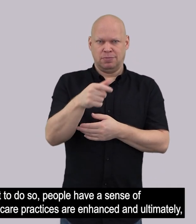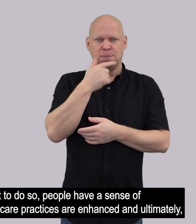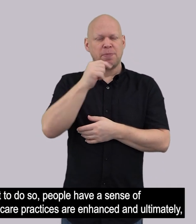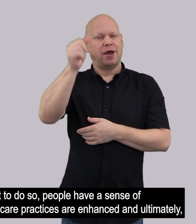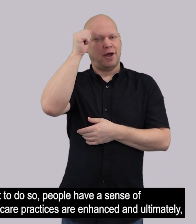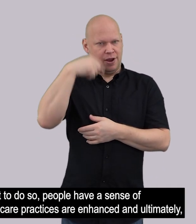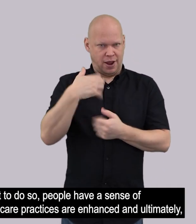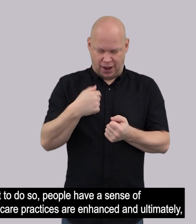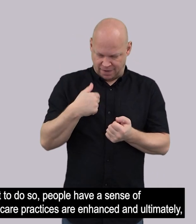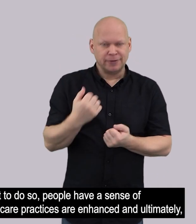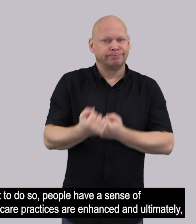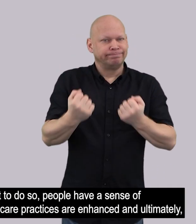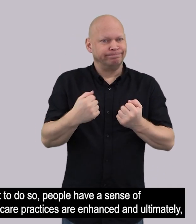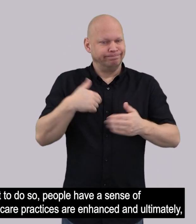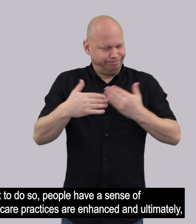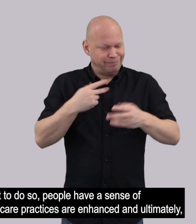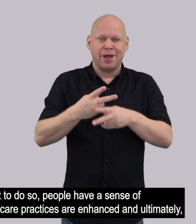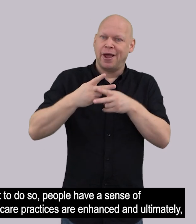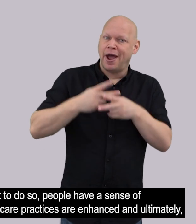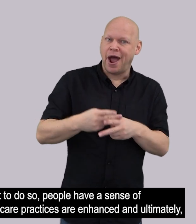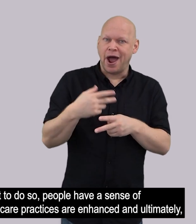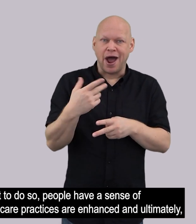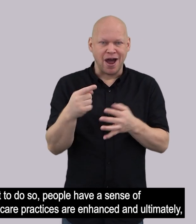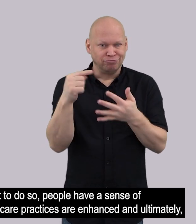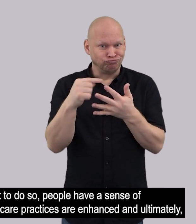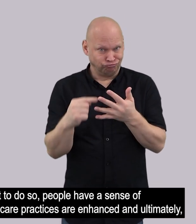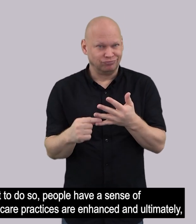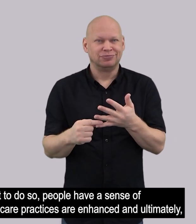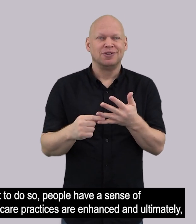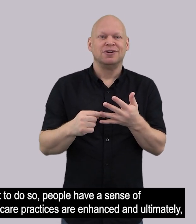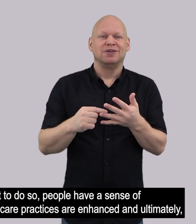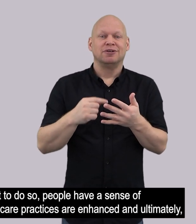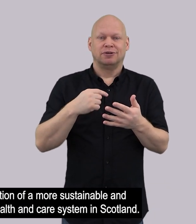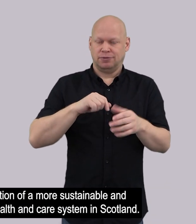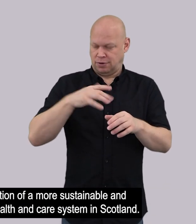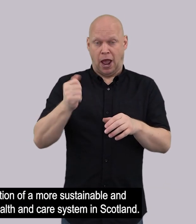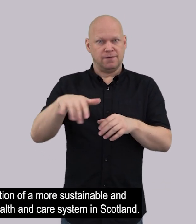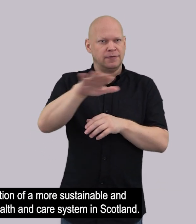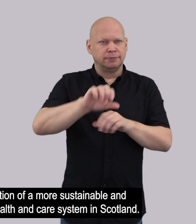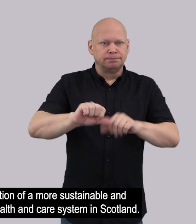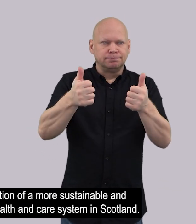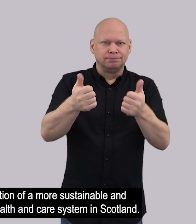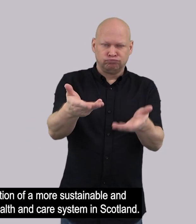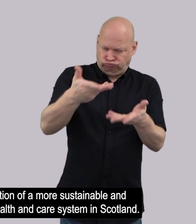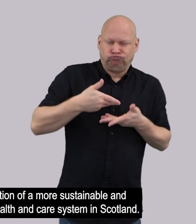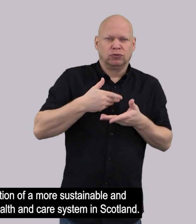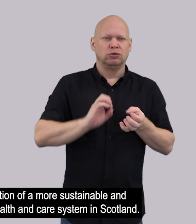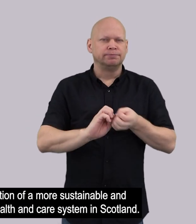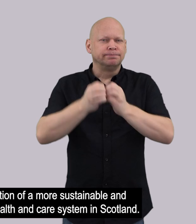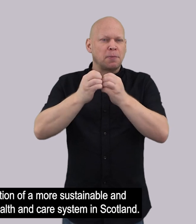have a sense of empowerment, healthcare practices are enhanced and ultimately the creation of a more sustainable and effective health and care system in